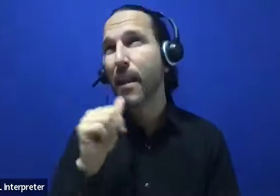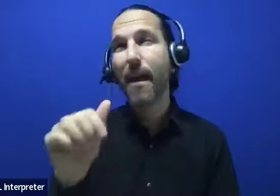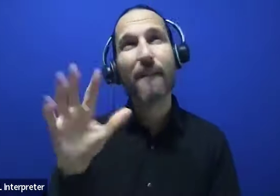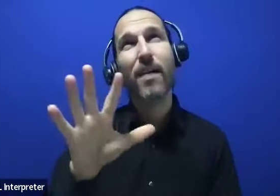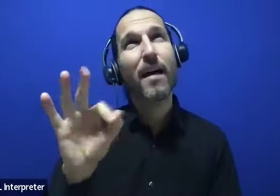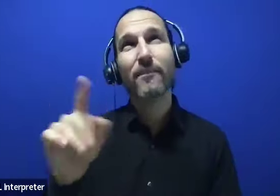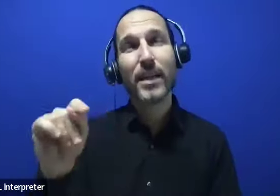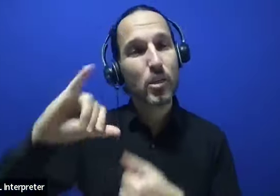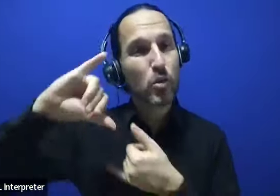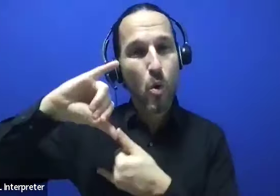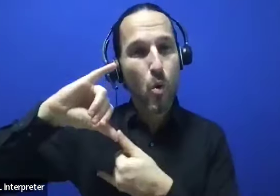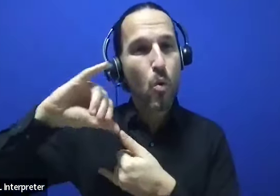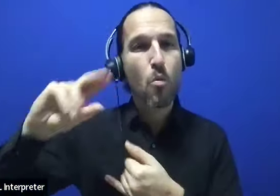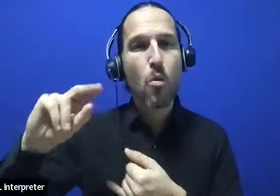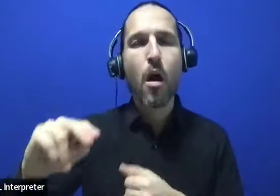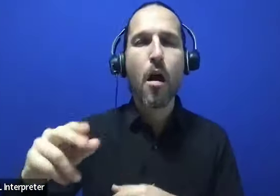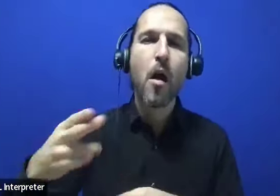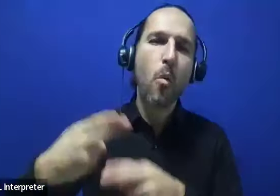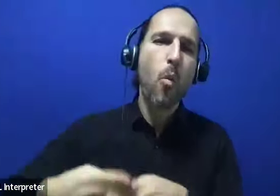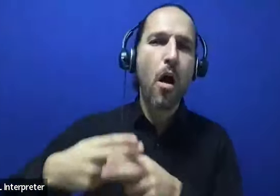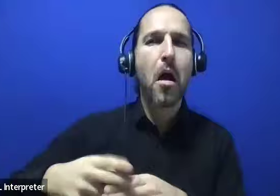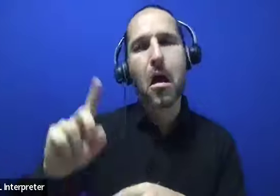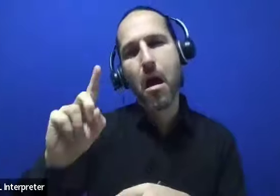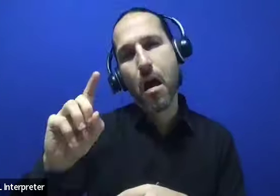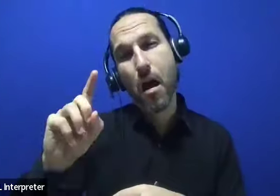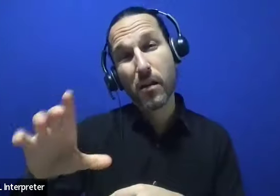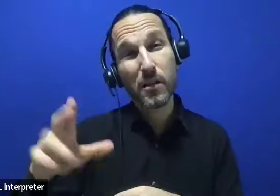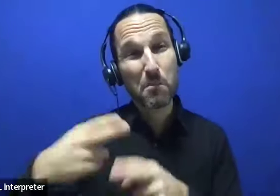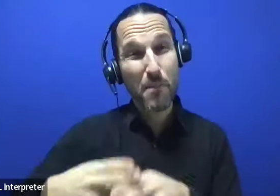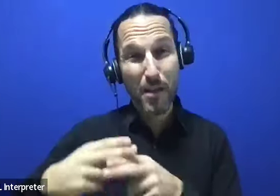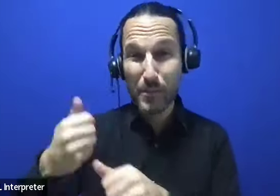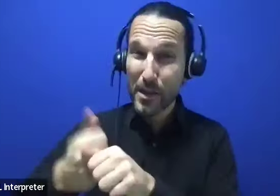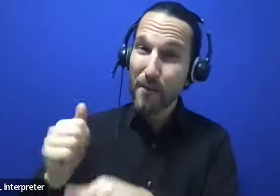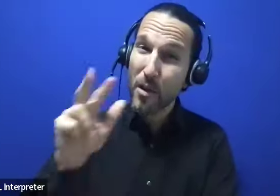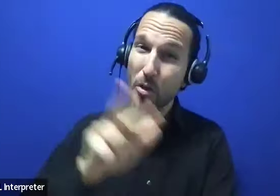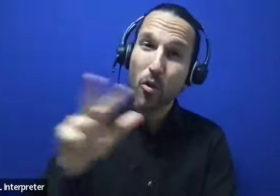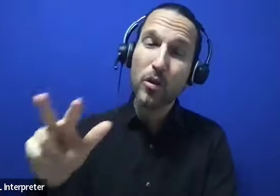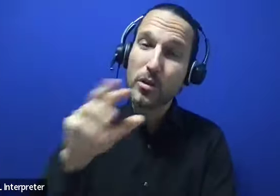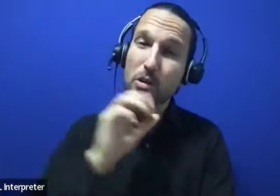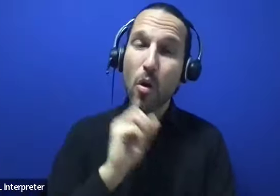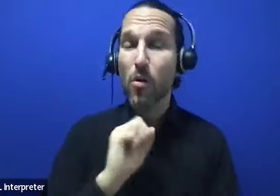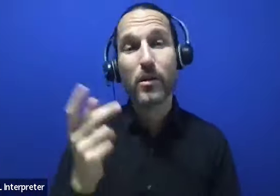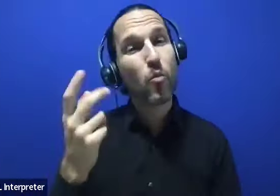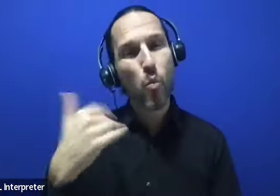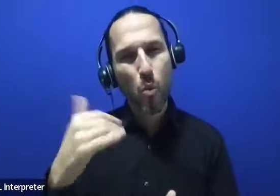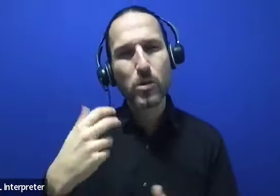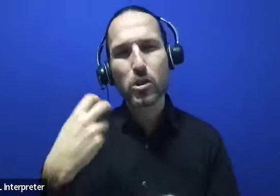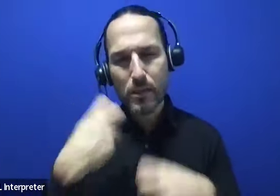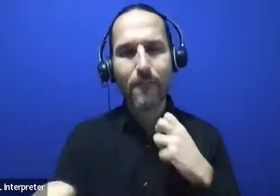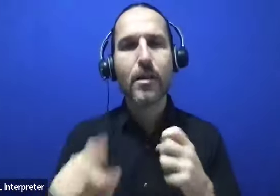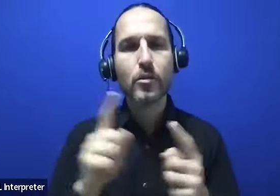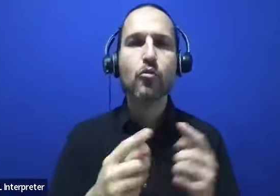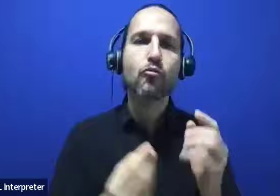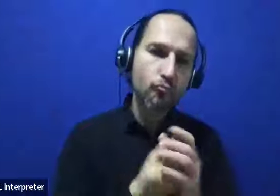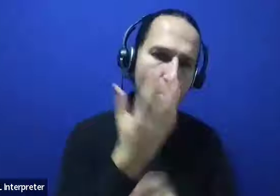at all and weighs just barely 100 pounds and 33 years old. It's very difficult for him to grow and develop. There's